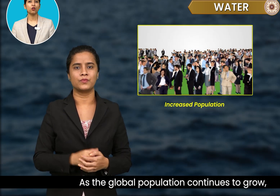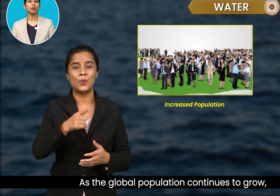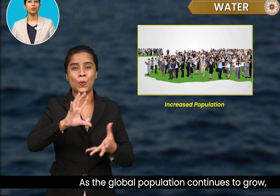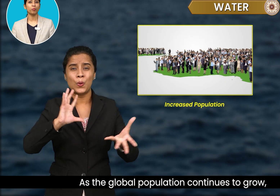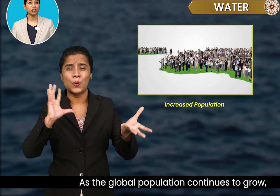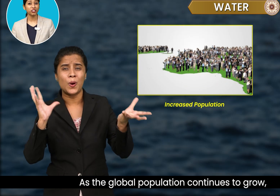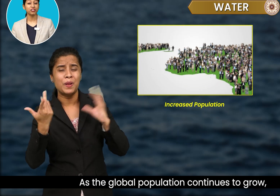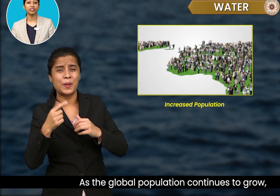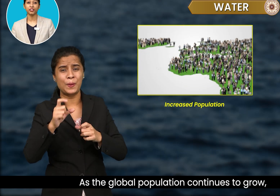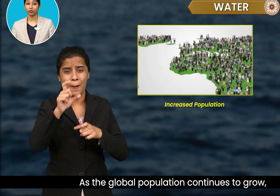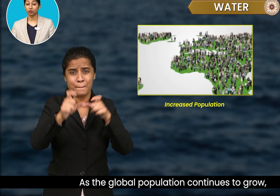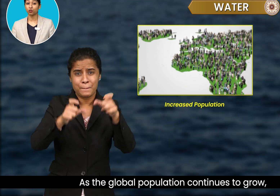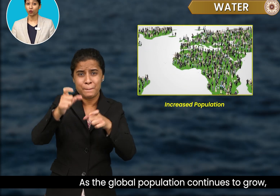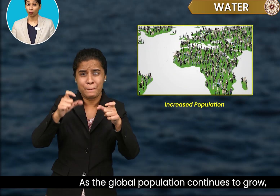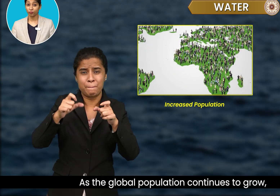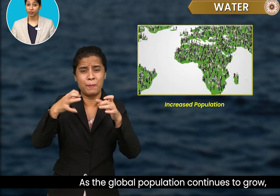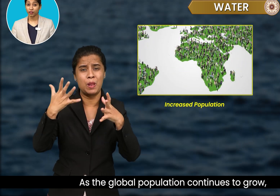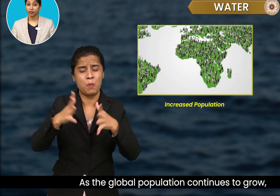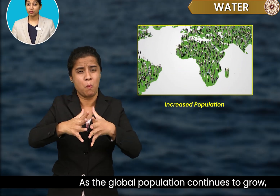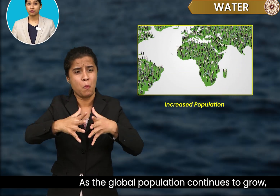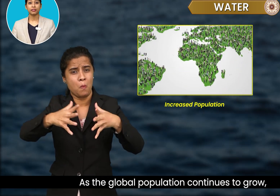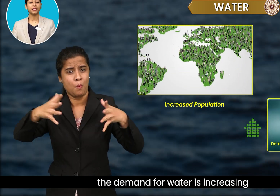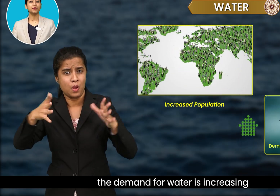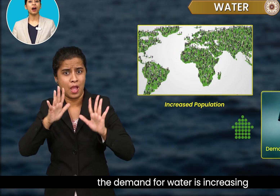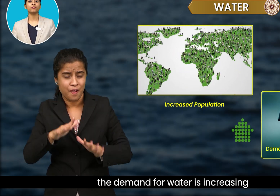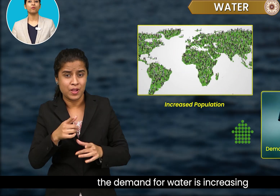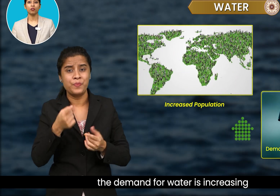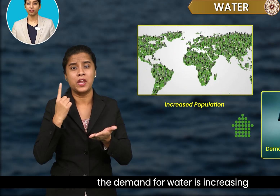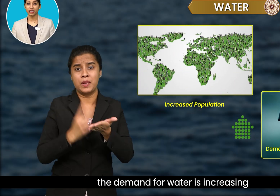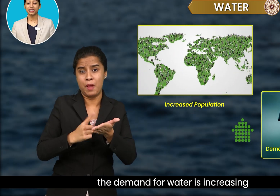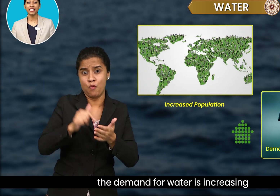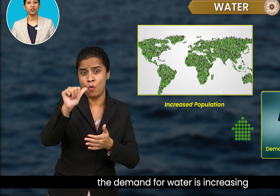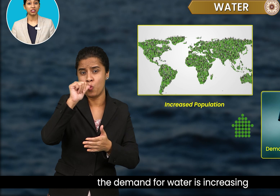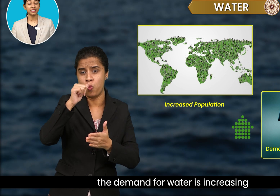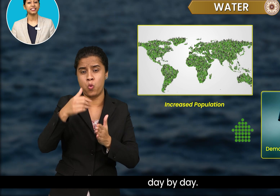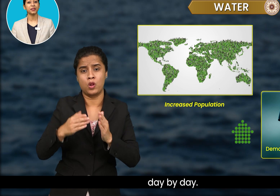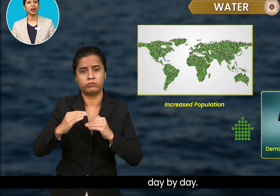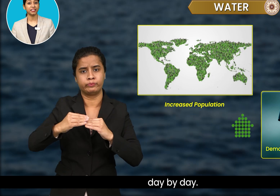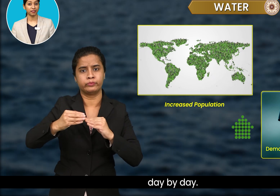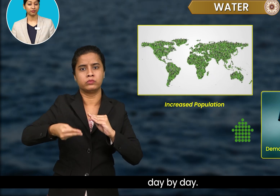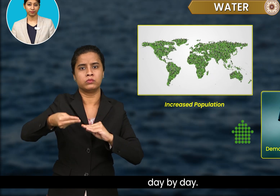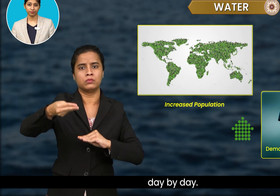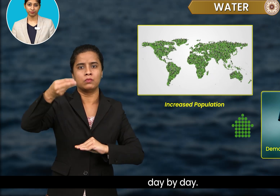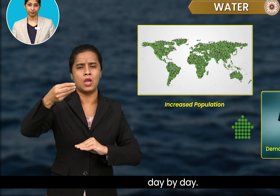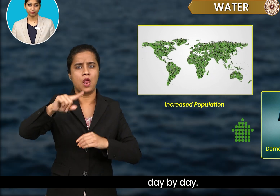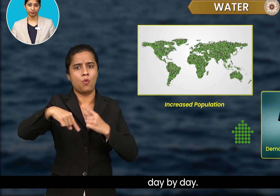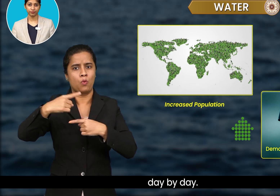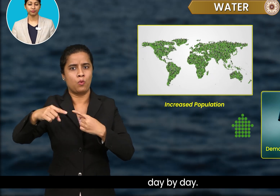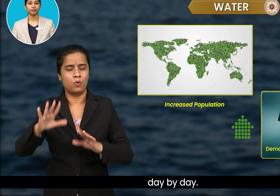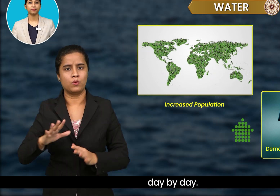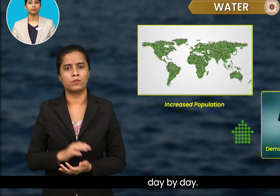As the global population continues to grow, the demand for water is increasing day by day.